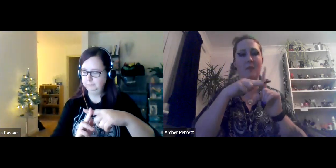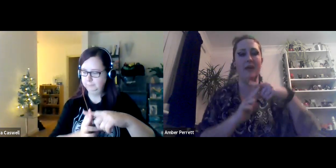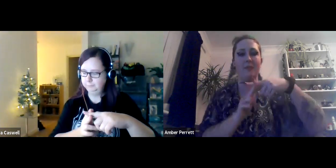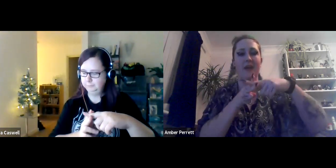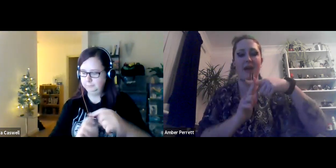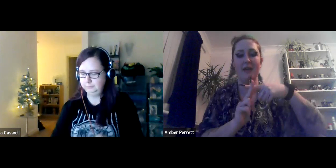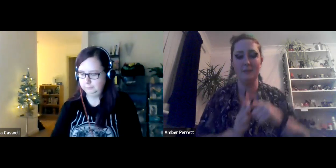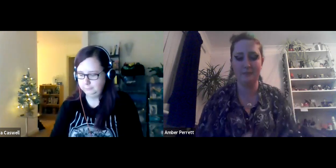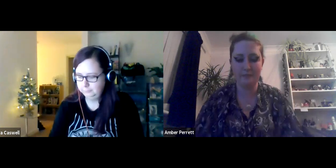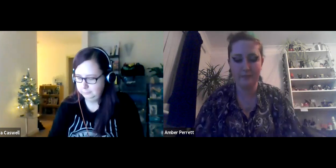and mechanic.